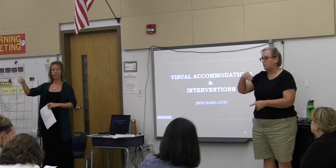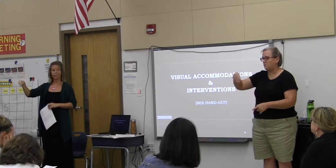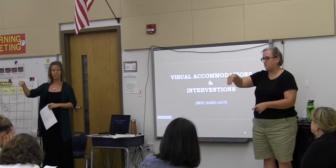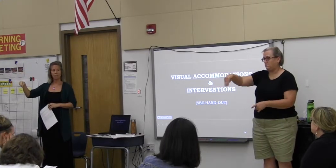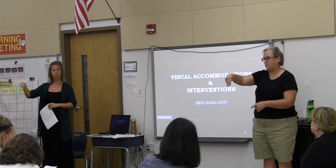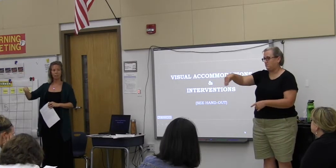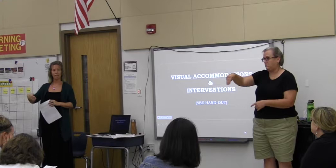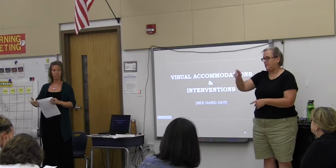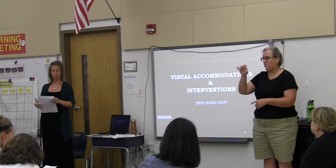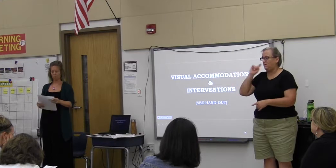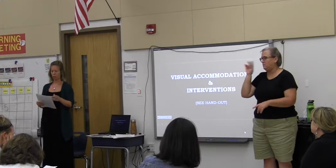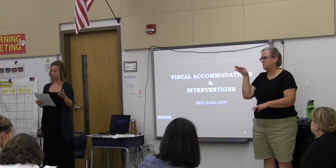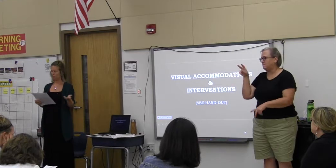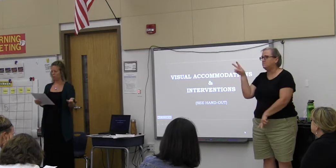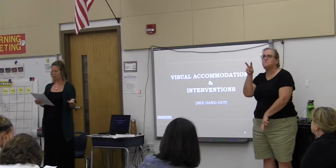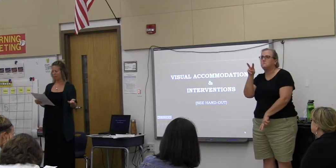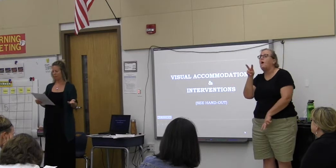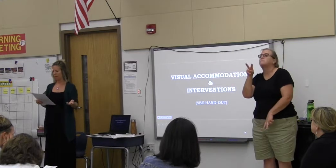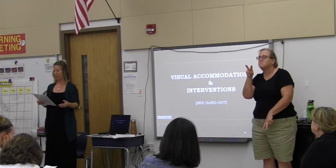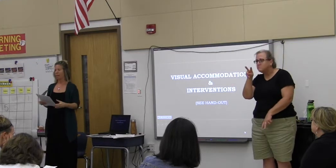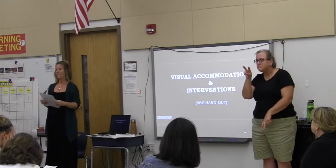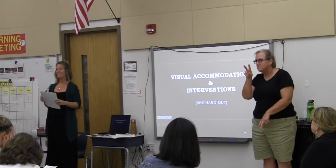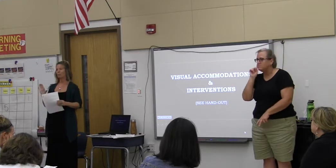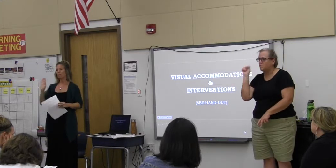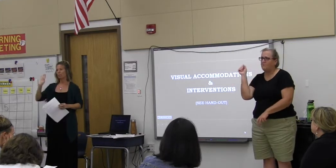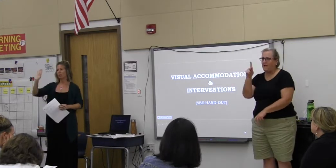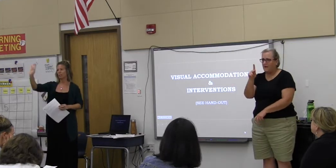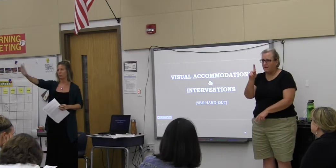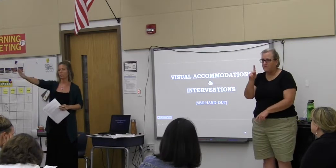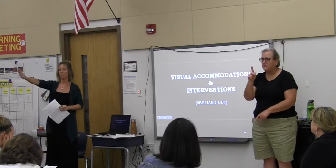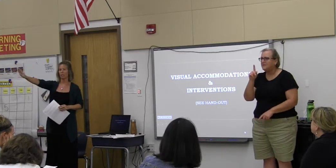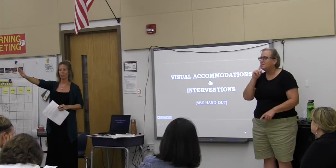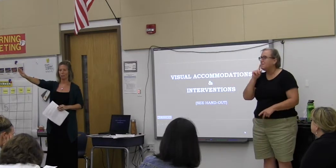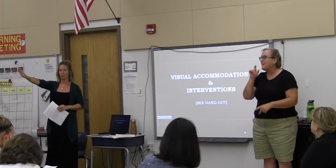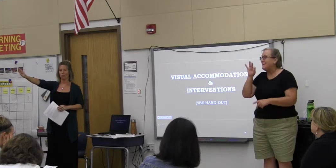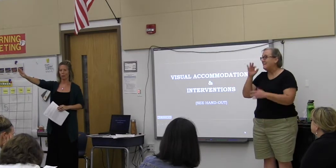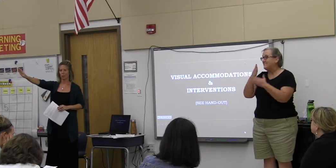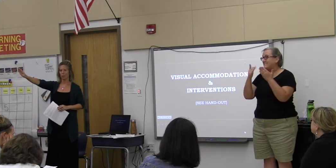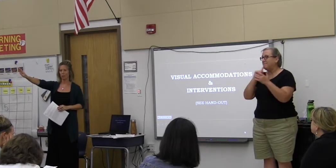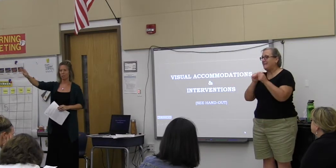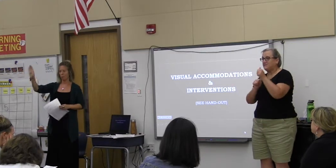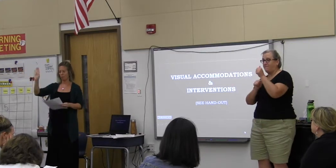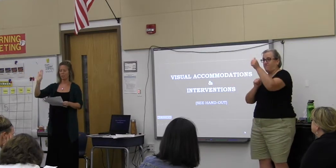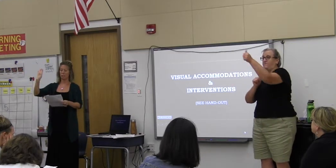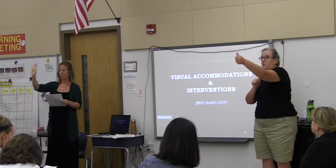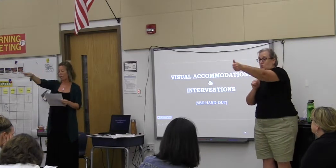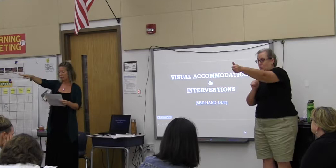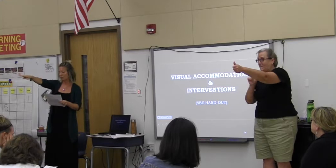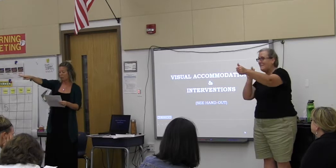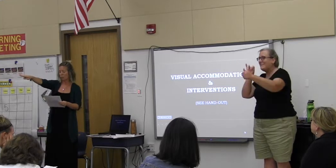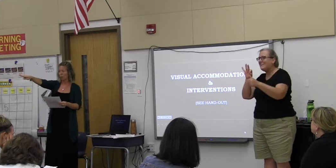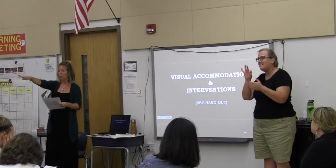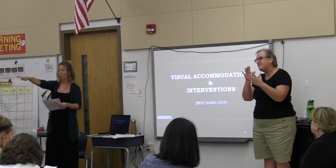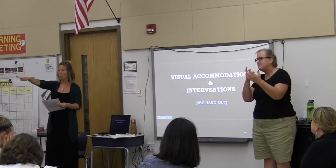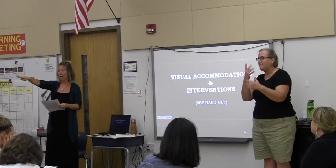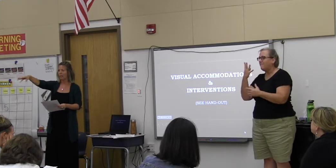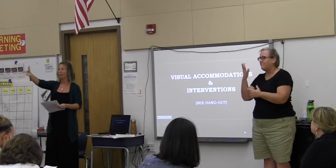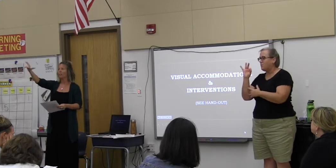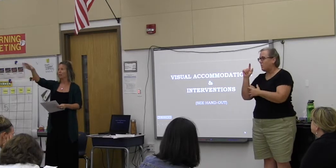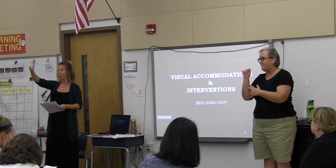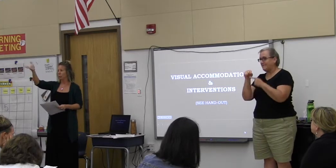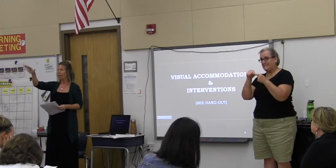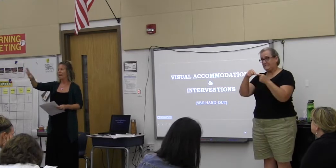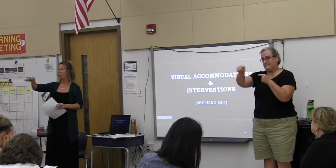to regain his visual attention, so just be mindful of that, especially if it's something a little bit further in the distance. So if it's approximately 4 feet